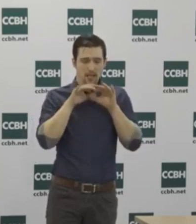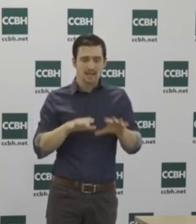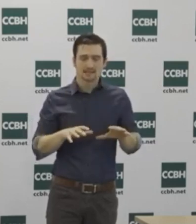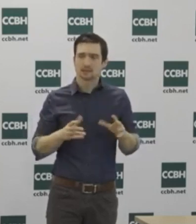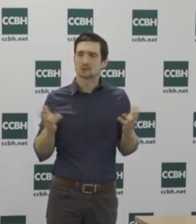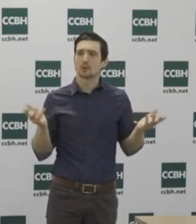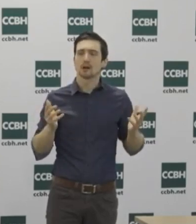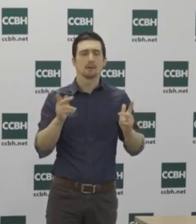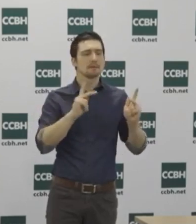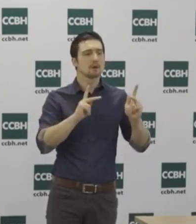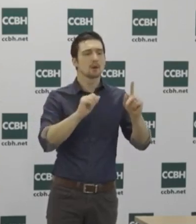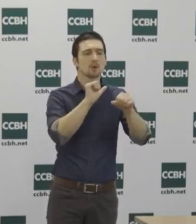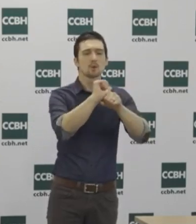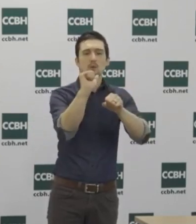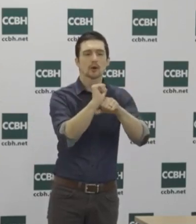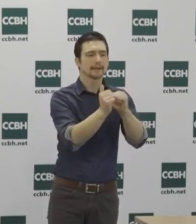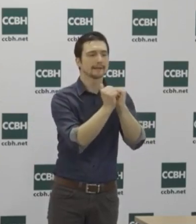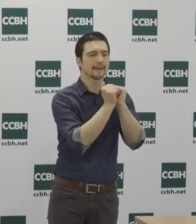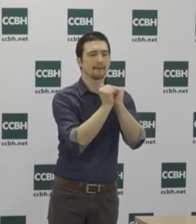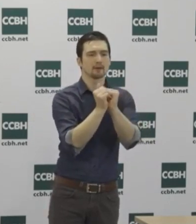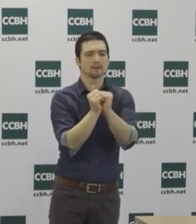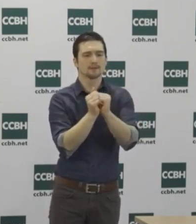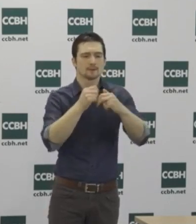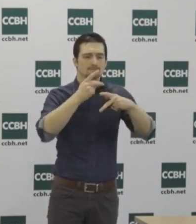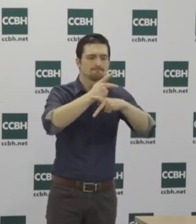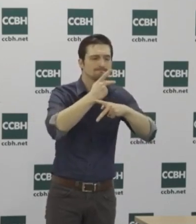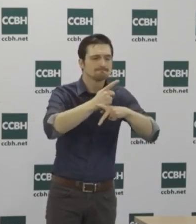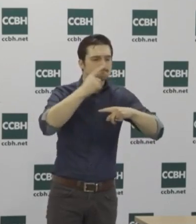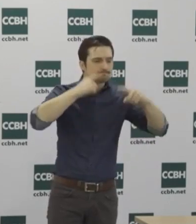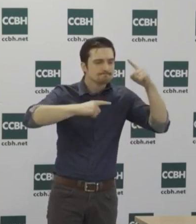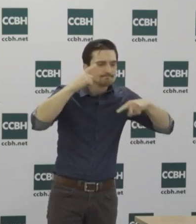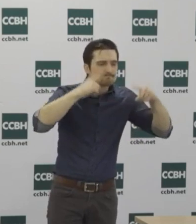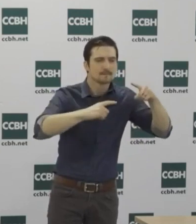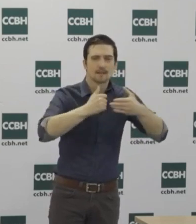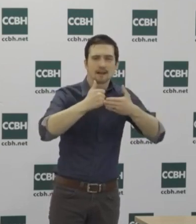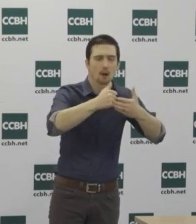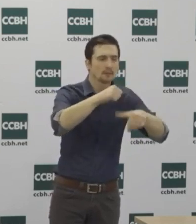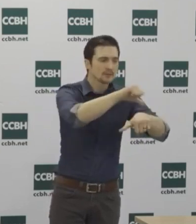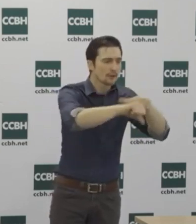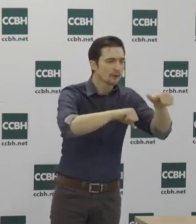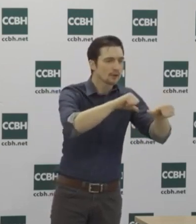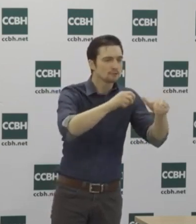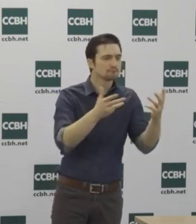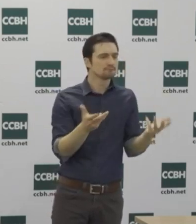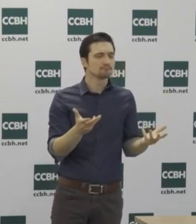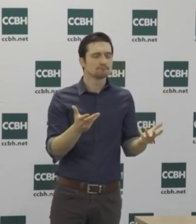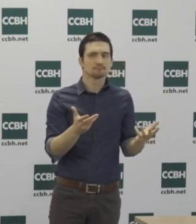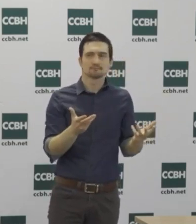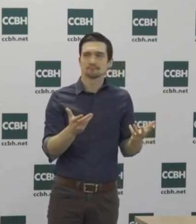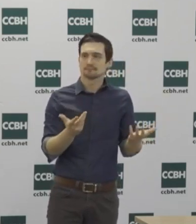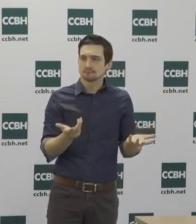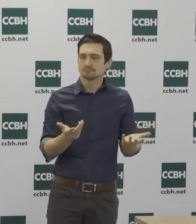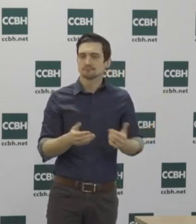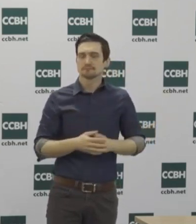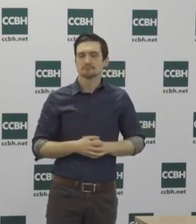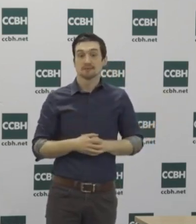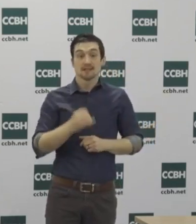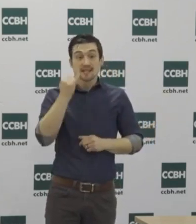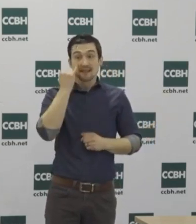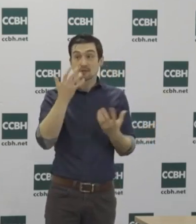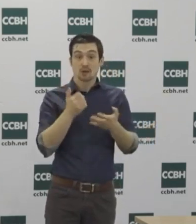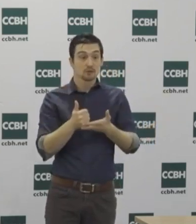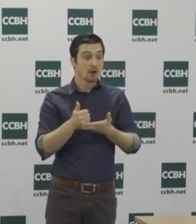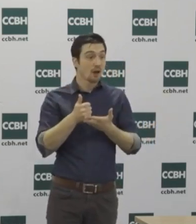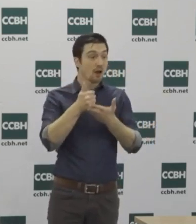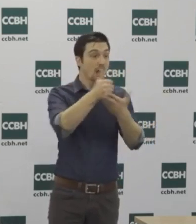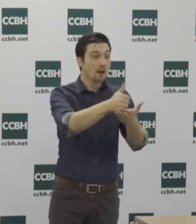is tremendous, figuring out creative ways to help one another. To help others, you don't have to be, a